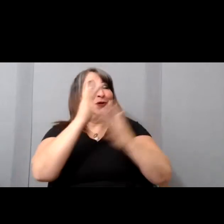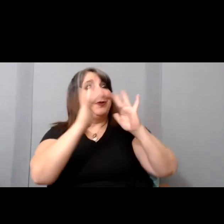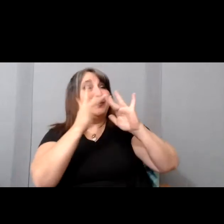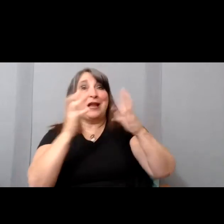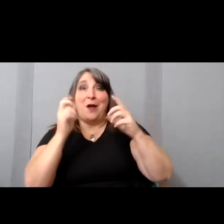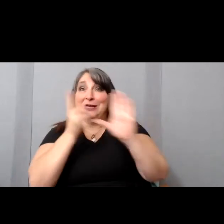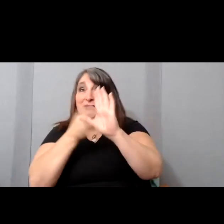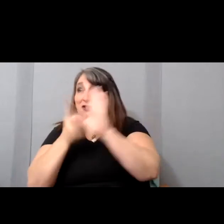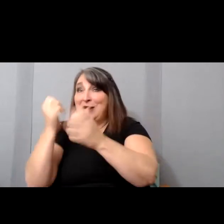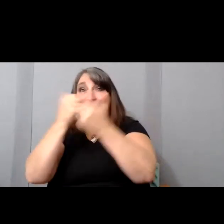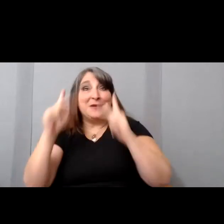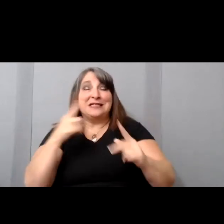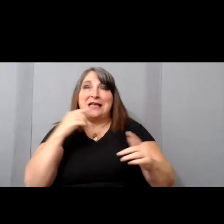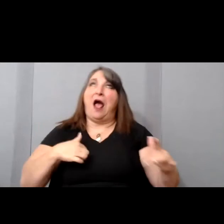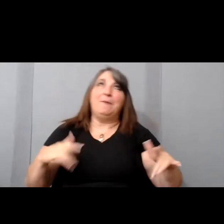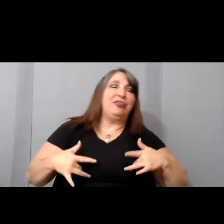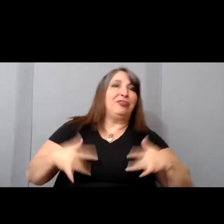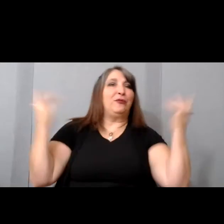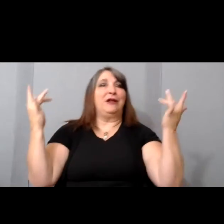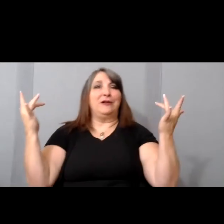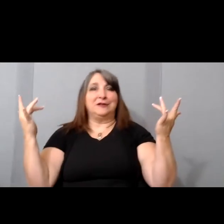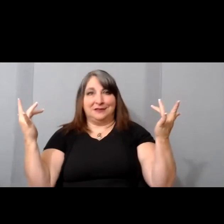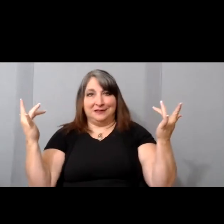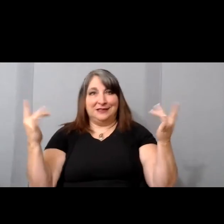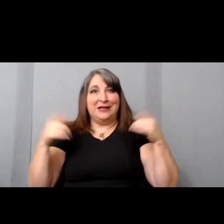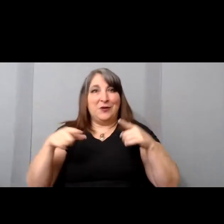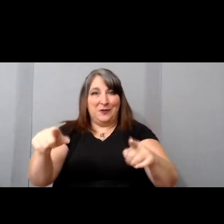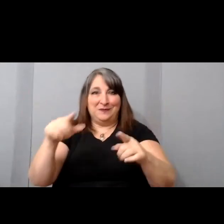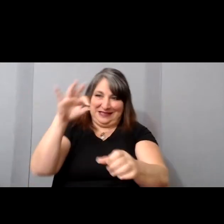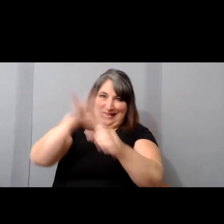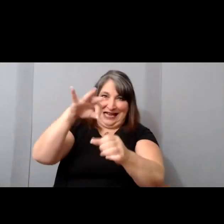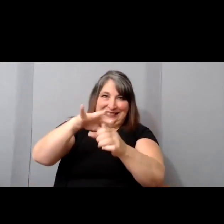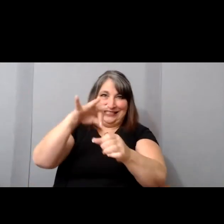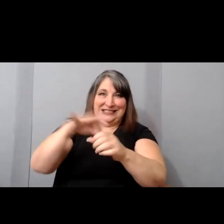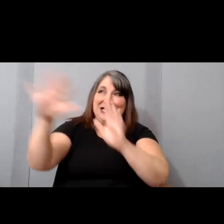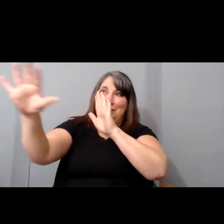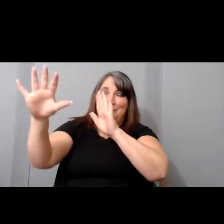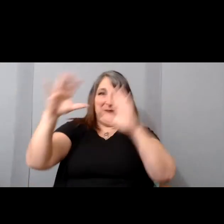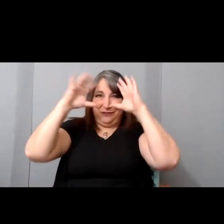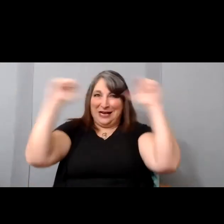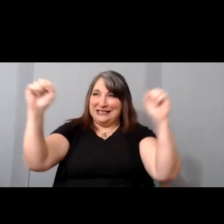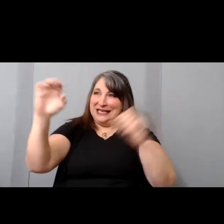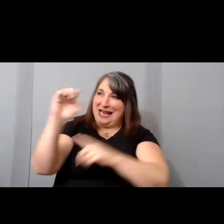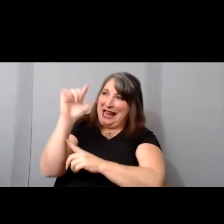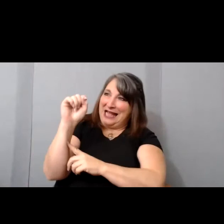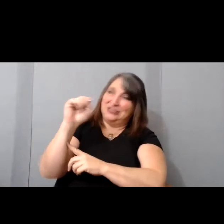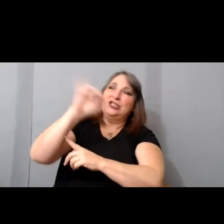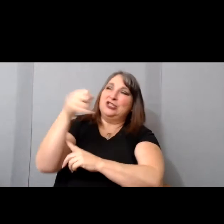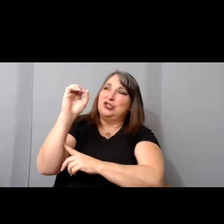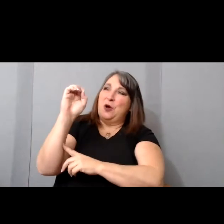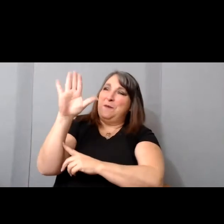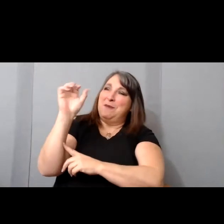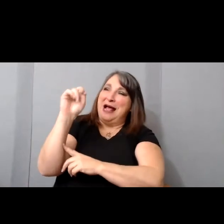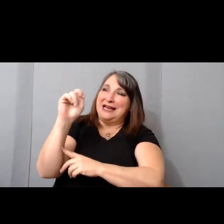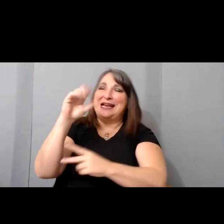of everybody saying how thrilled I am in the election of President-elect Joe Biden and our own Vice